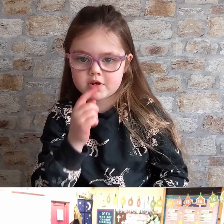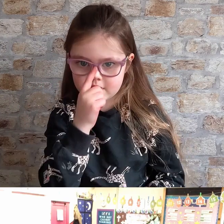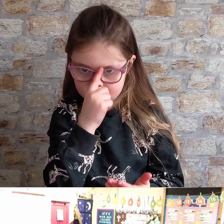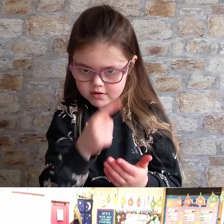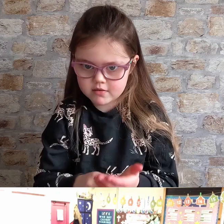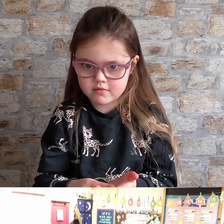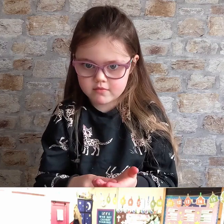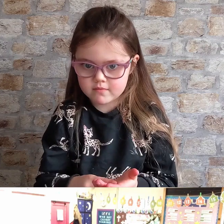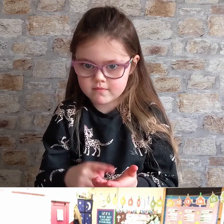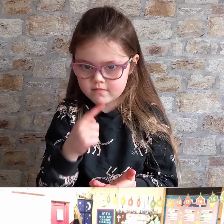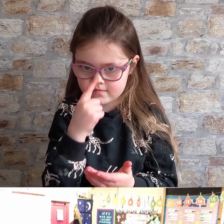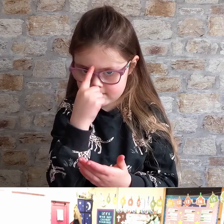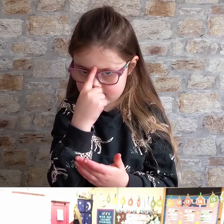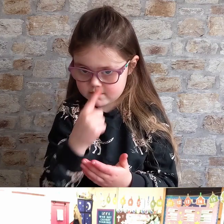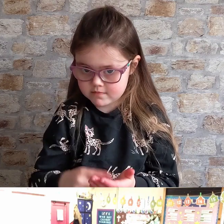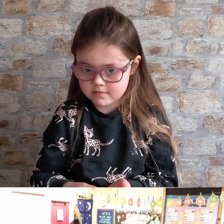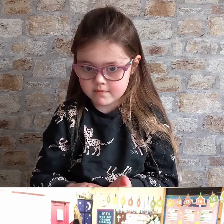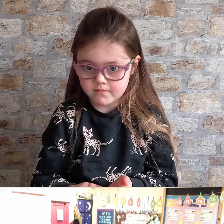is up to you